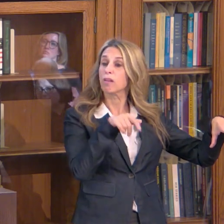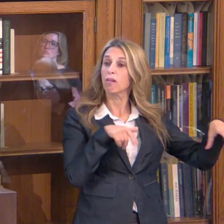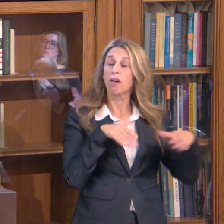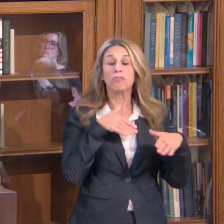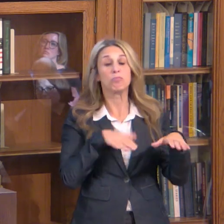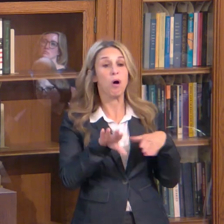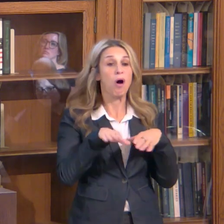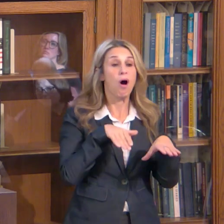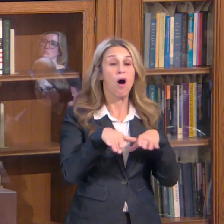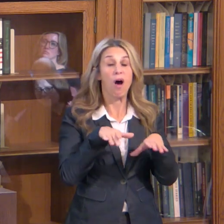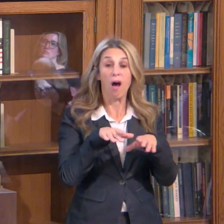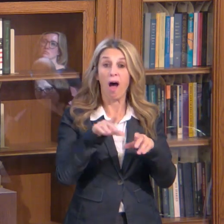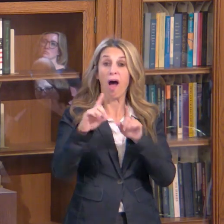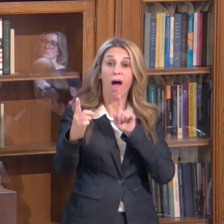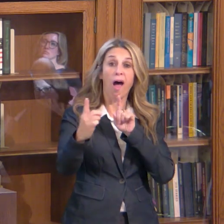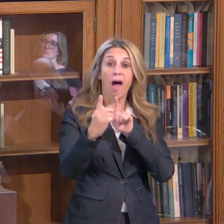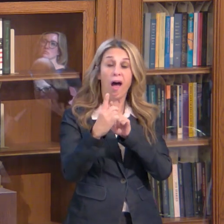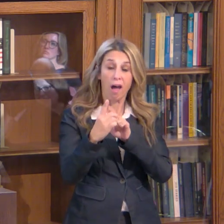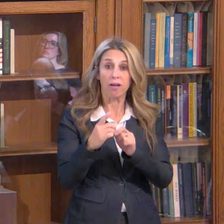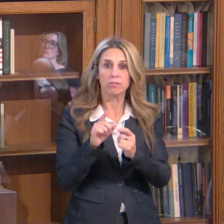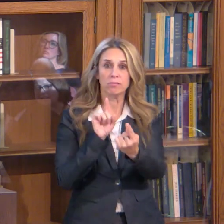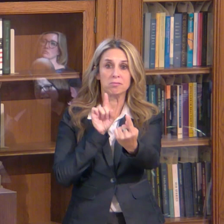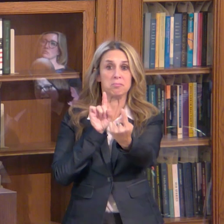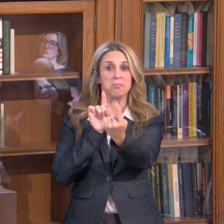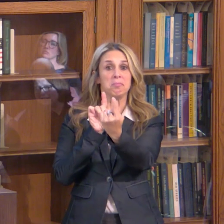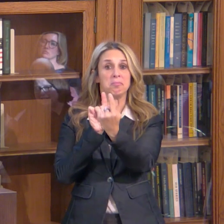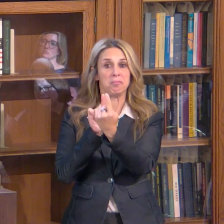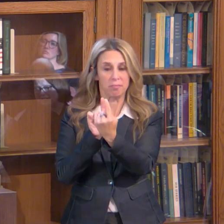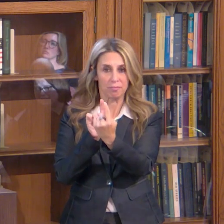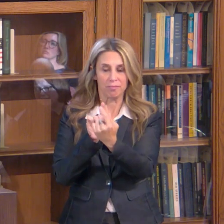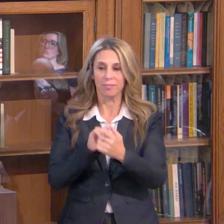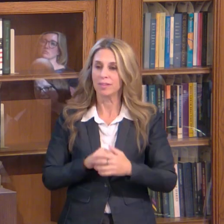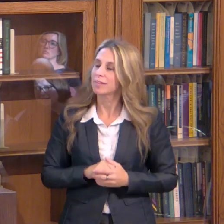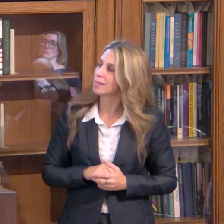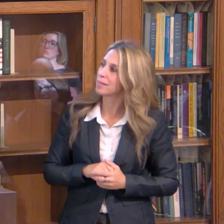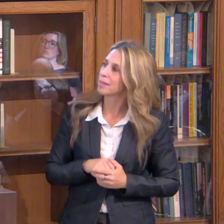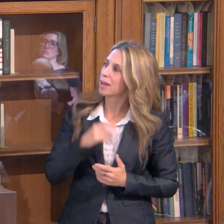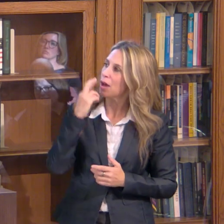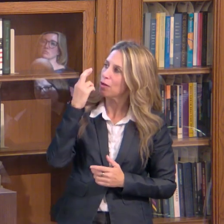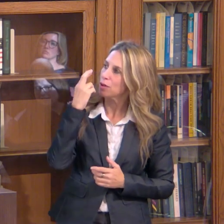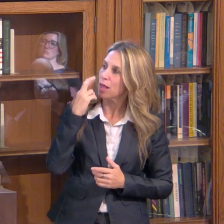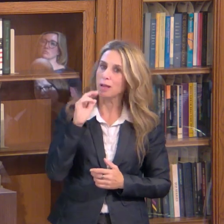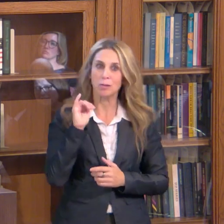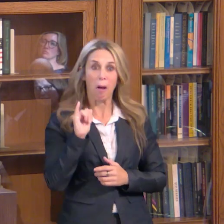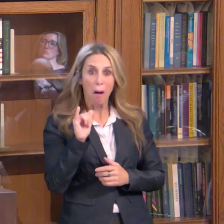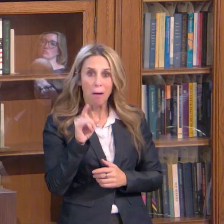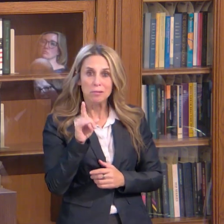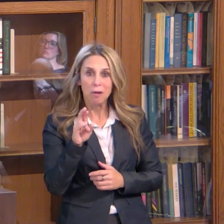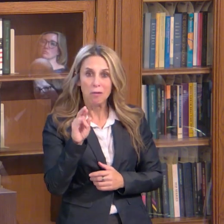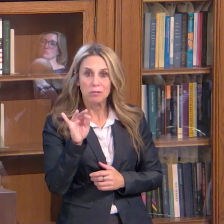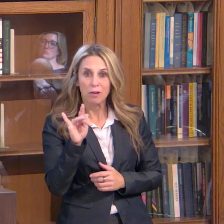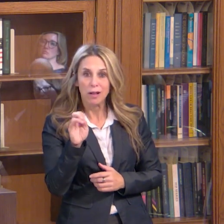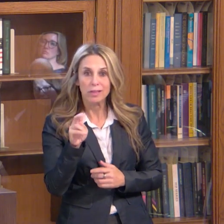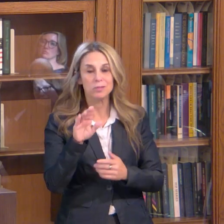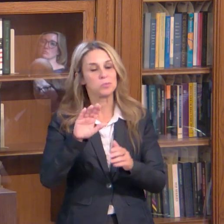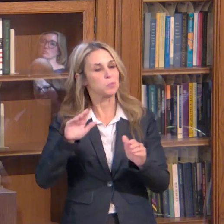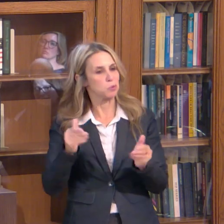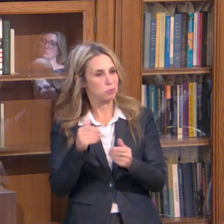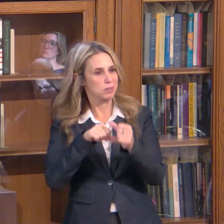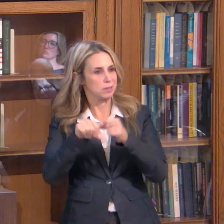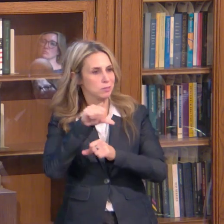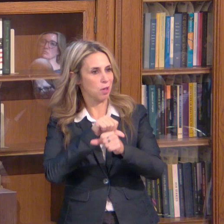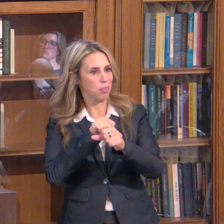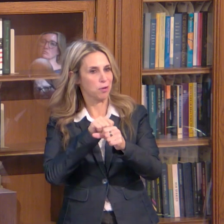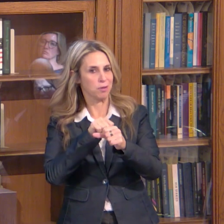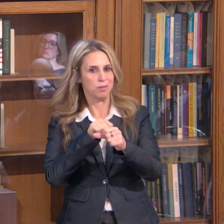thought it was John H Frank who was approaching me and realized that it was we we grieved each other